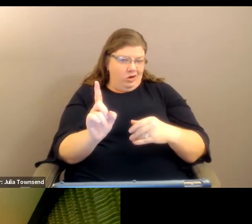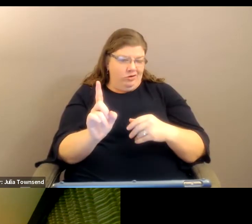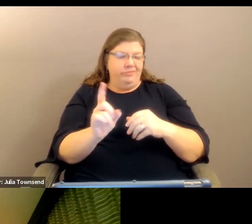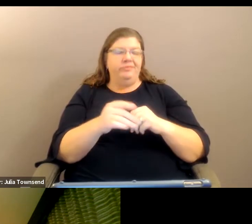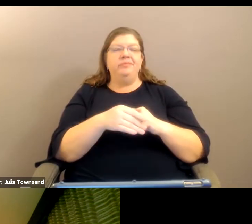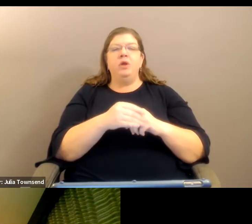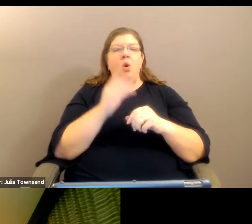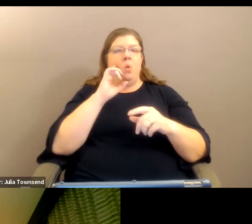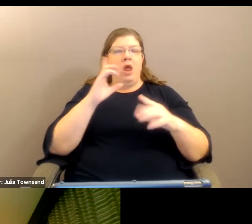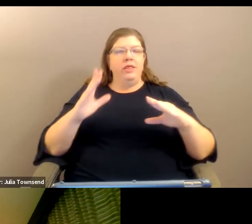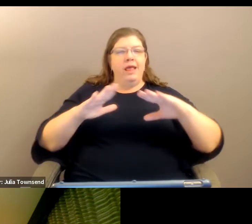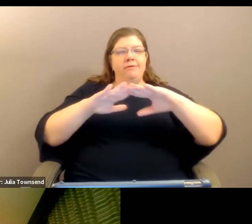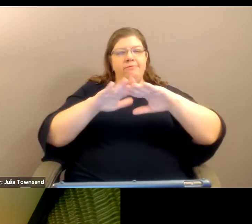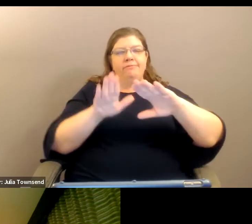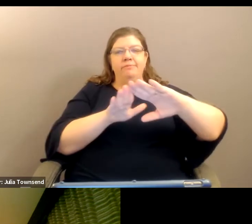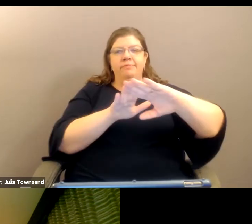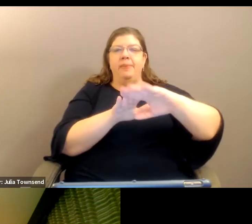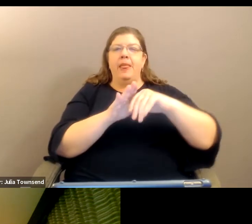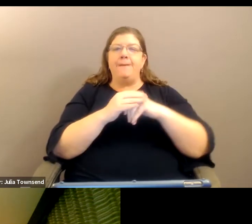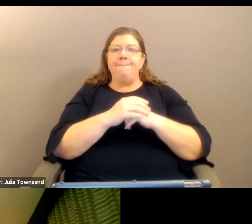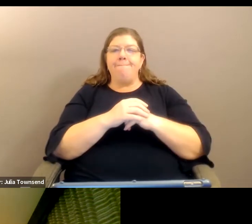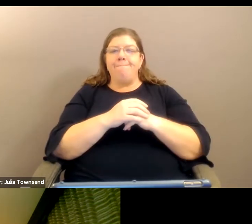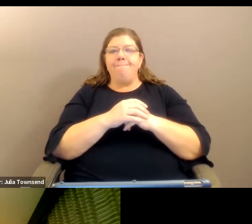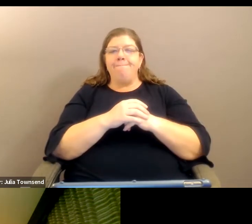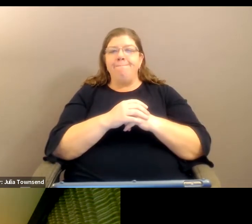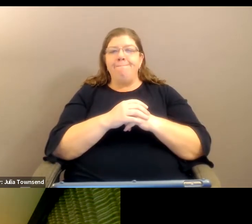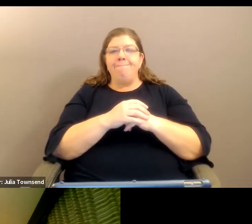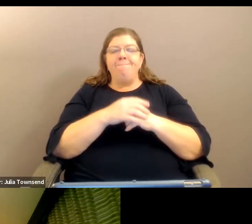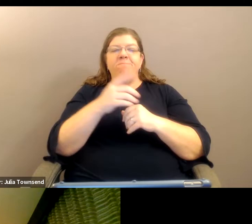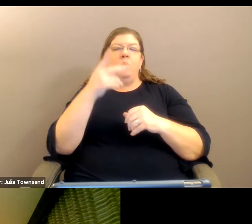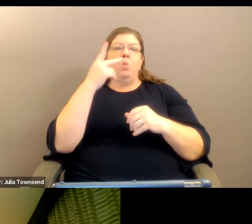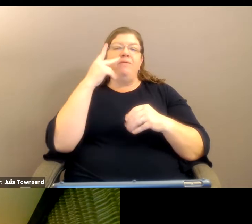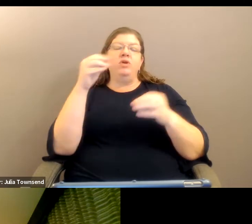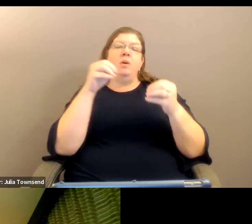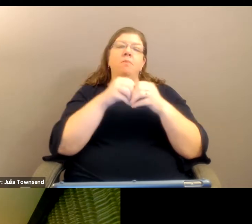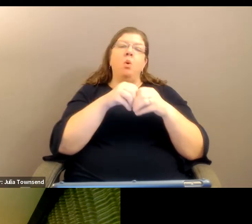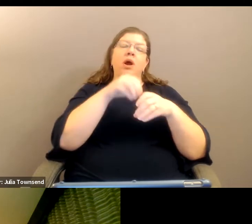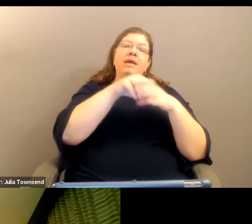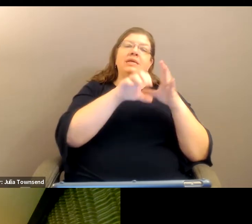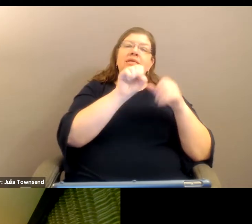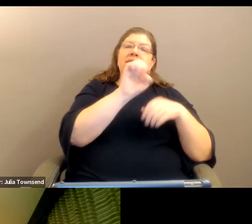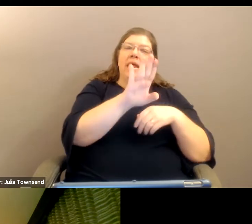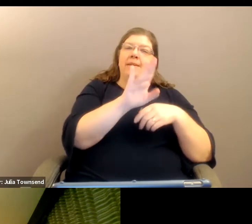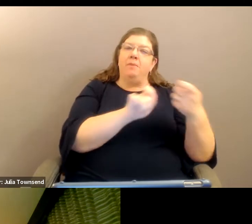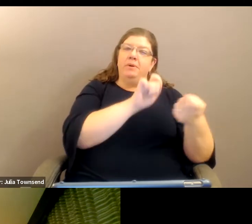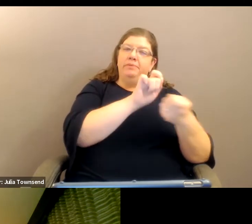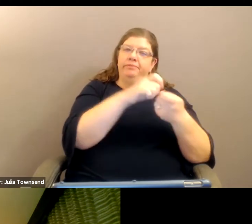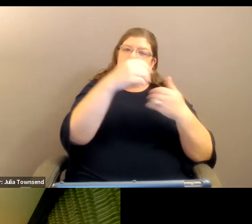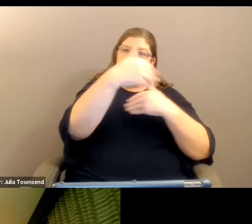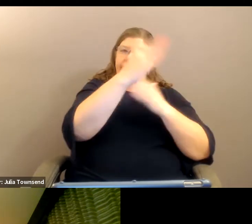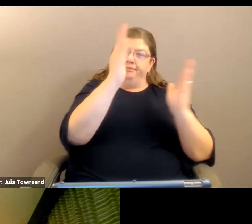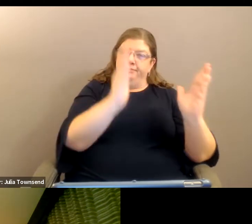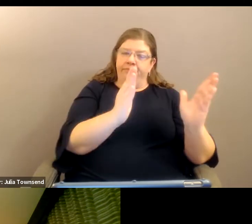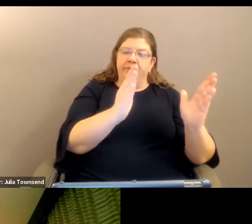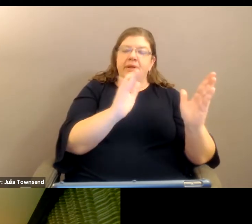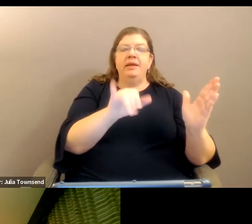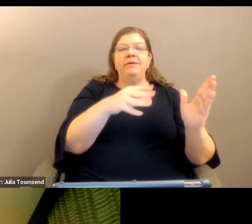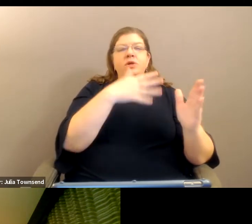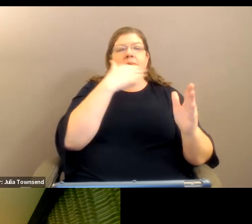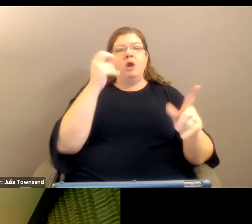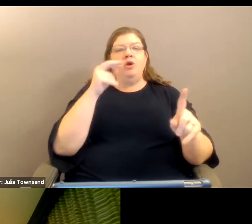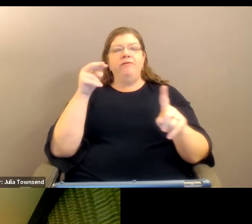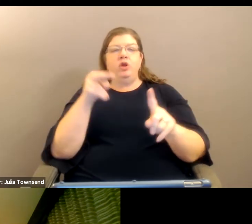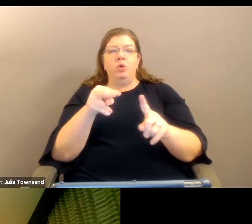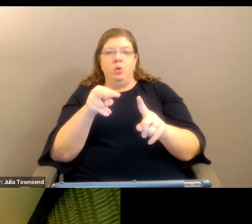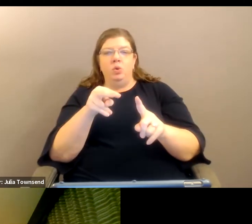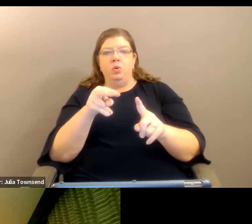diverge the most. We have one view here, which is more within Santa Barbara proper, and it just gives you a better view here,